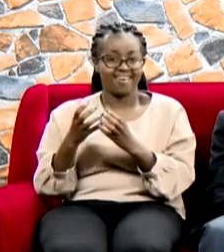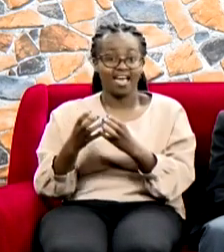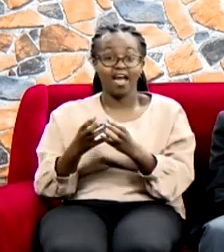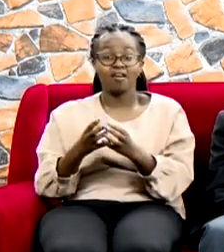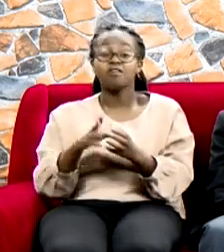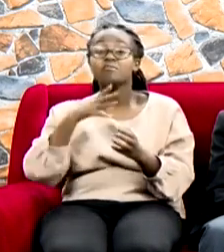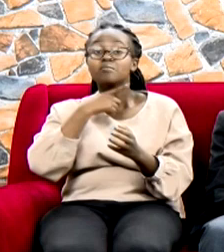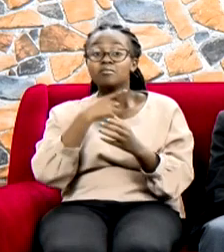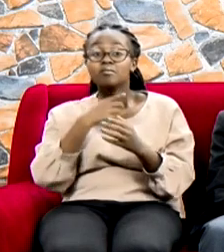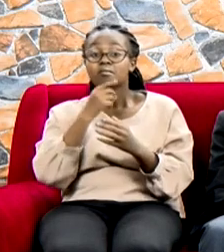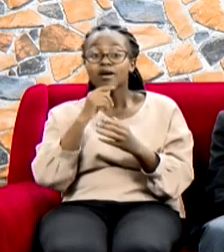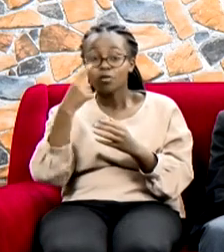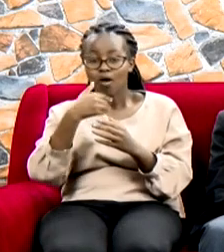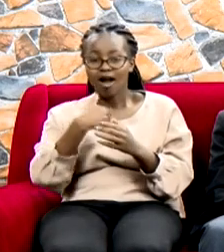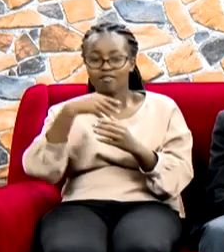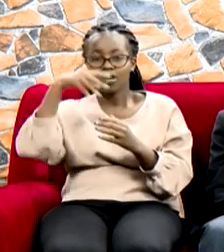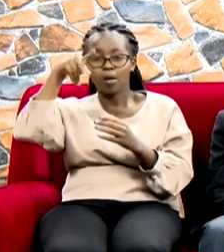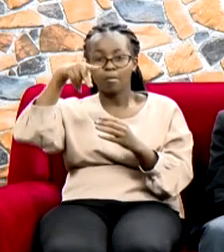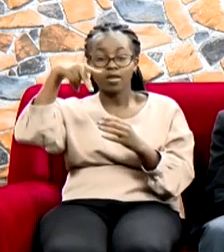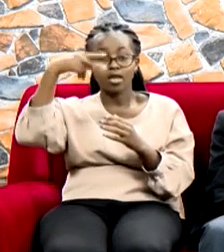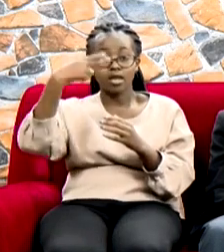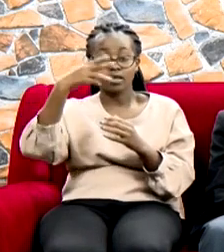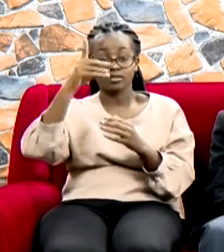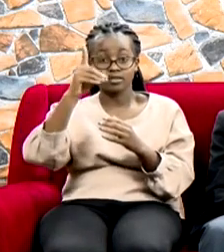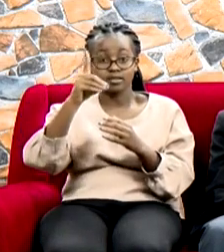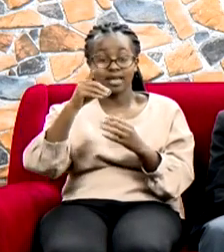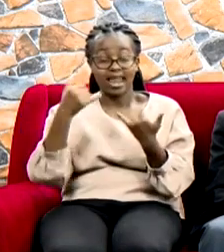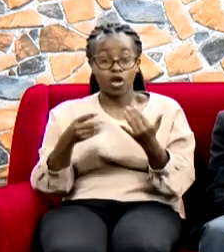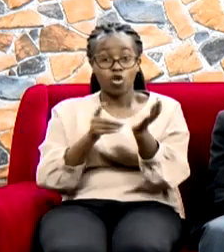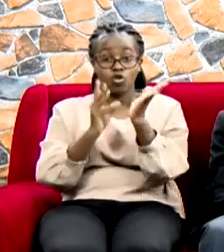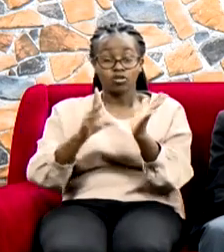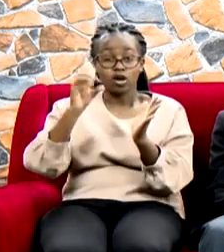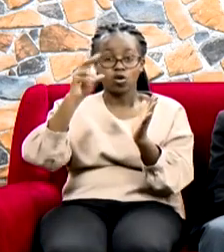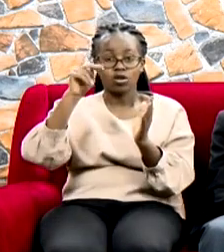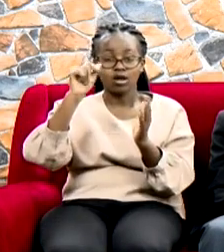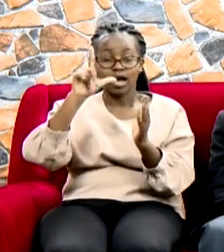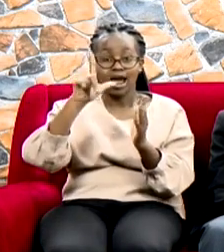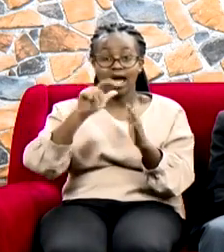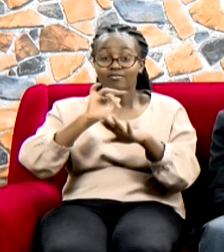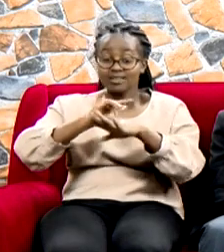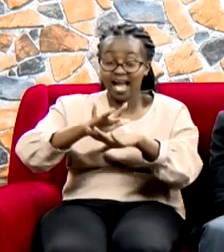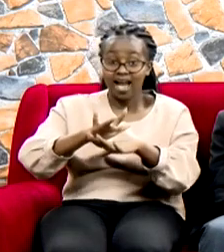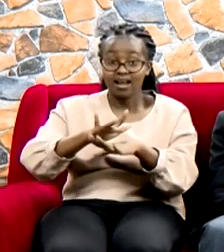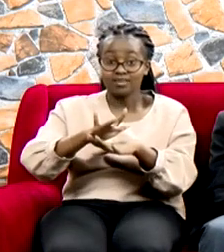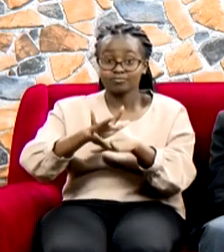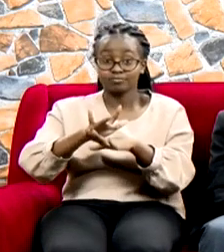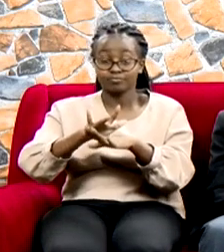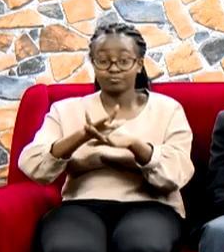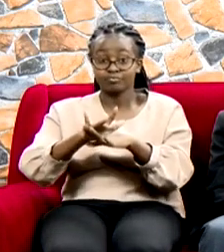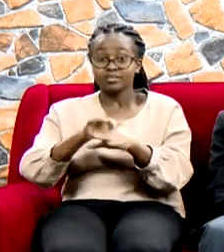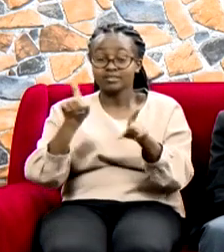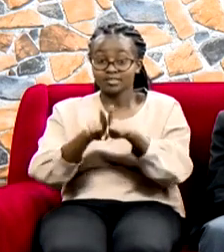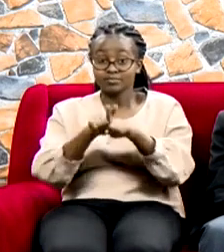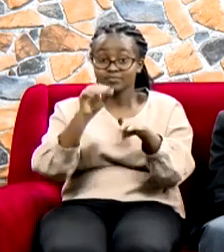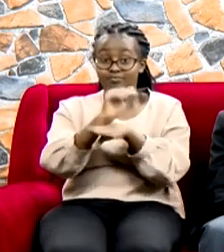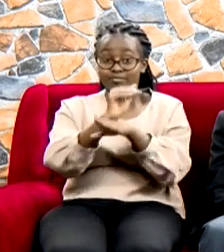with a PhD behind his name. And Mr. Onala here has a PhD in early intervention, and he's a